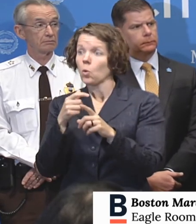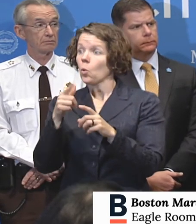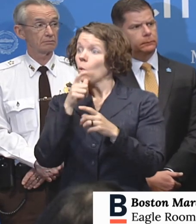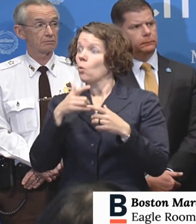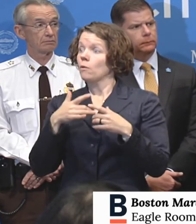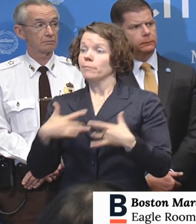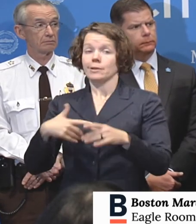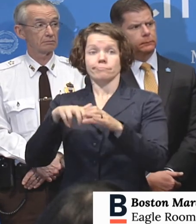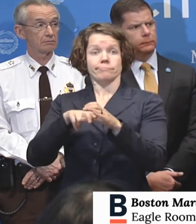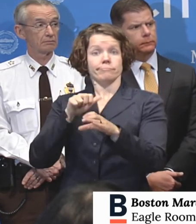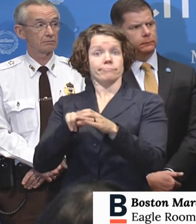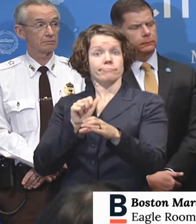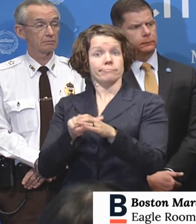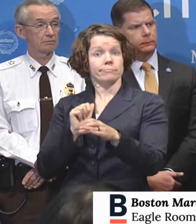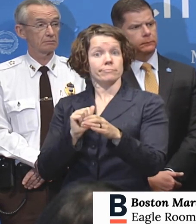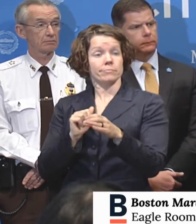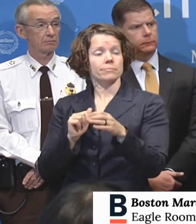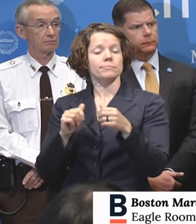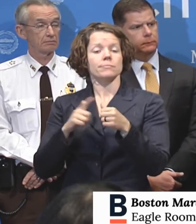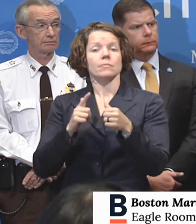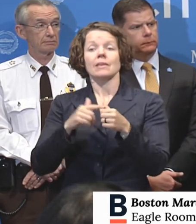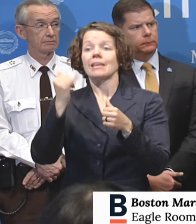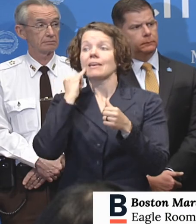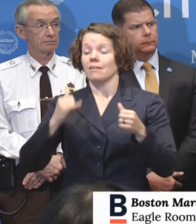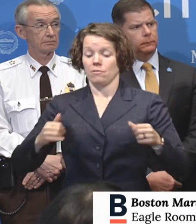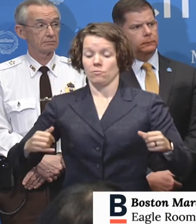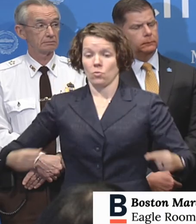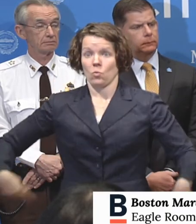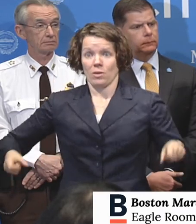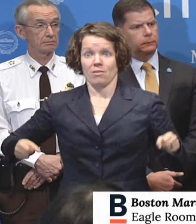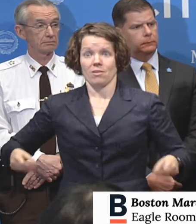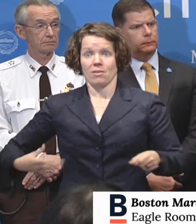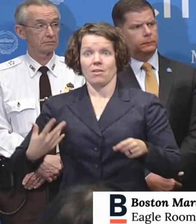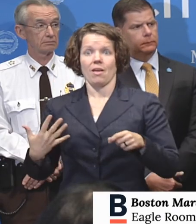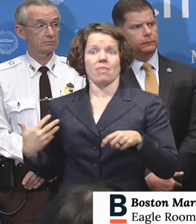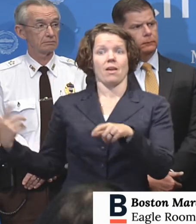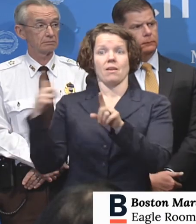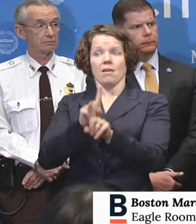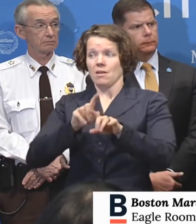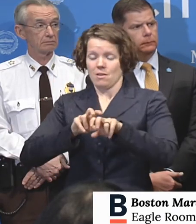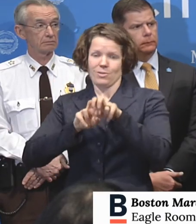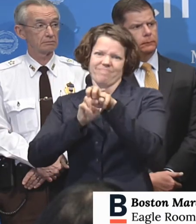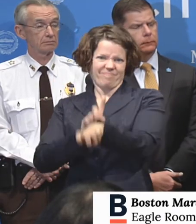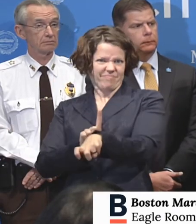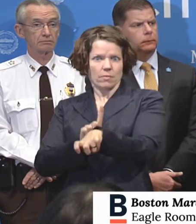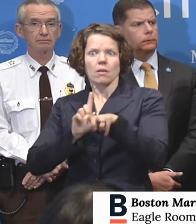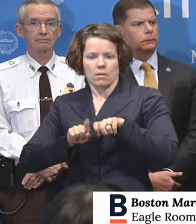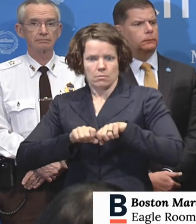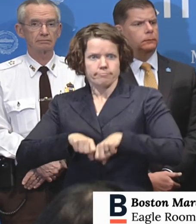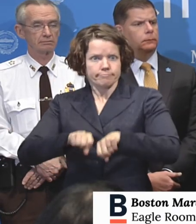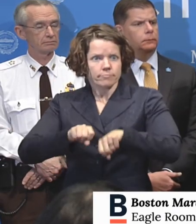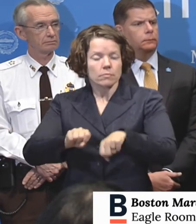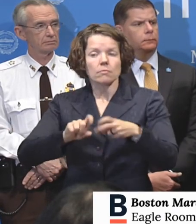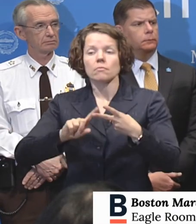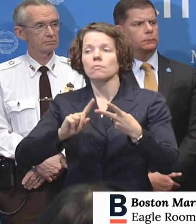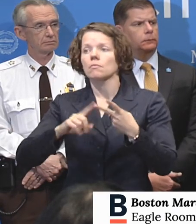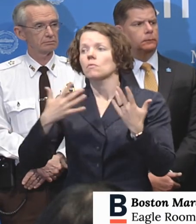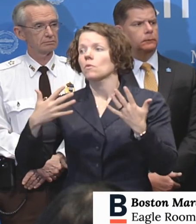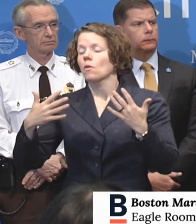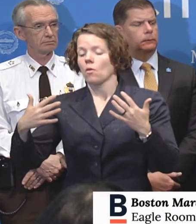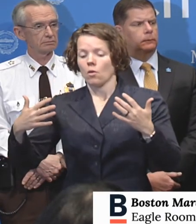was athletes in pushrim wheelchairs and using other equipment that involved either wheels or